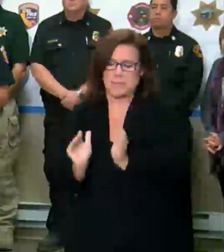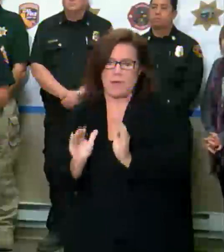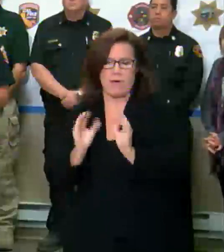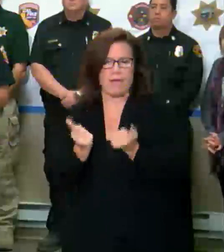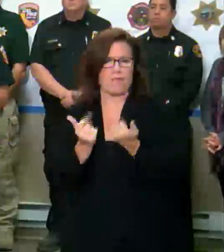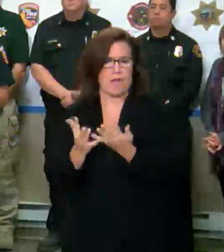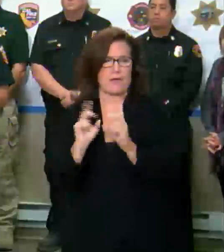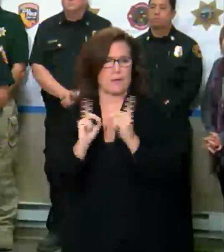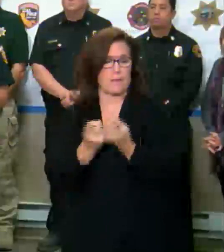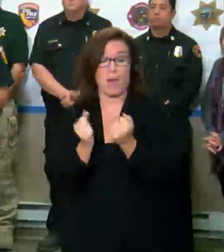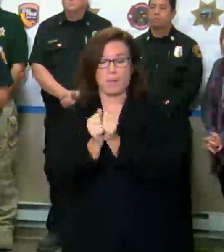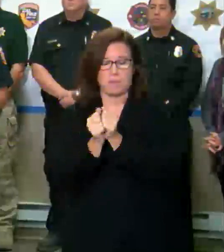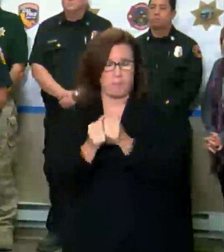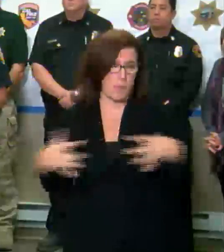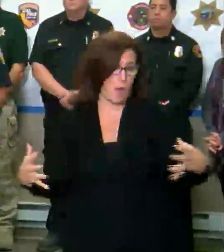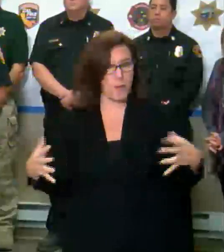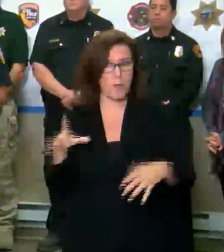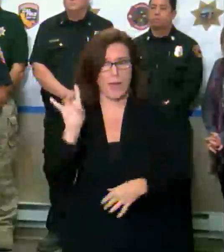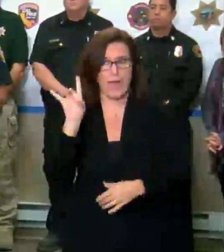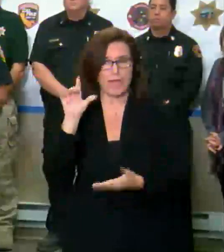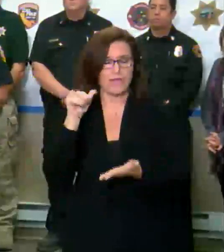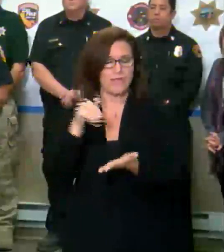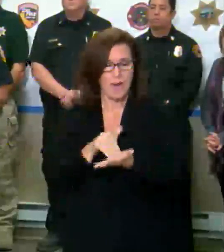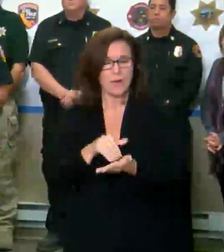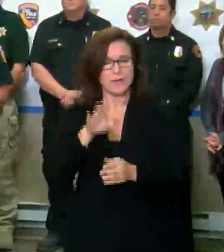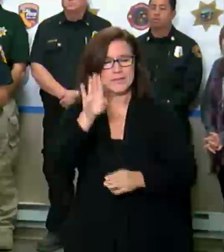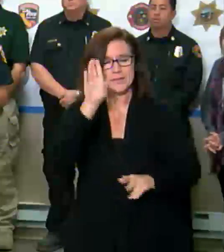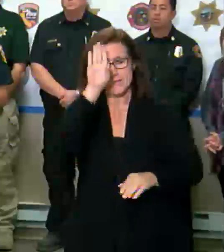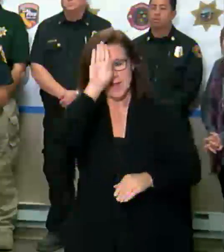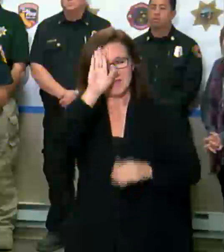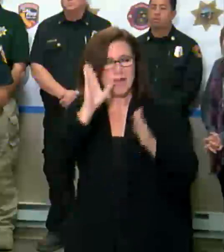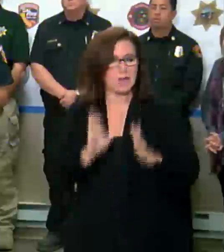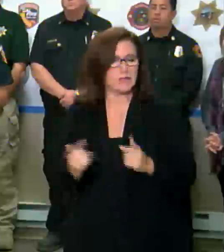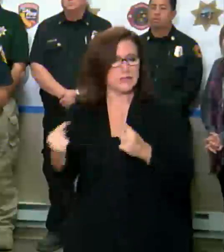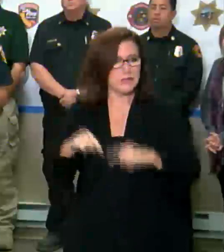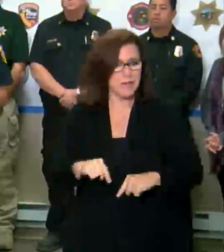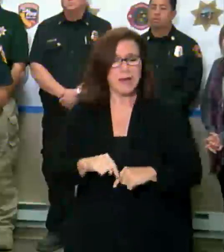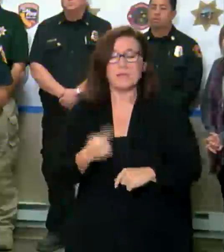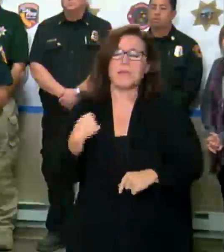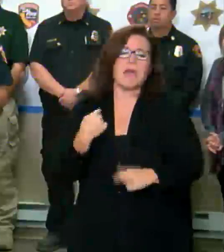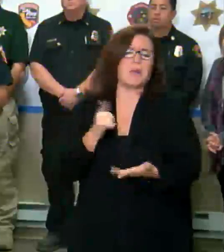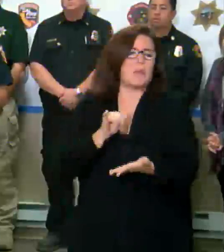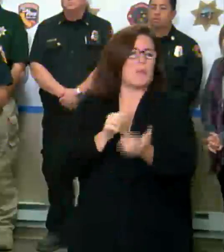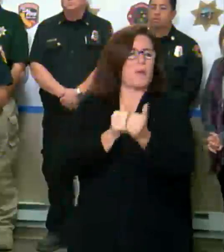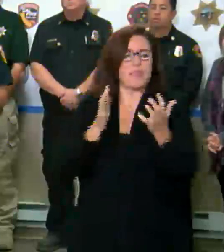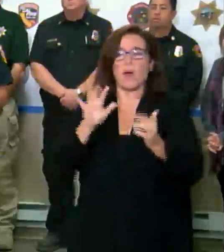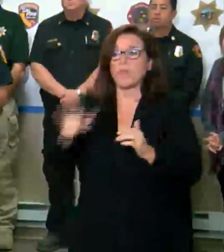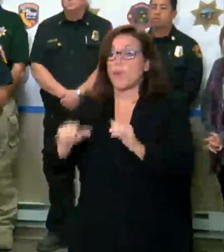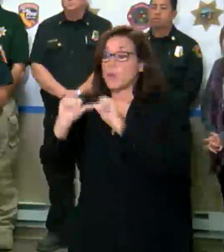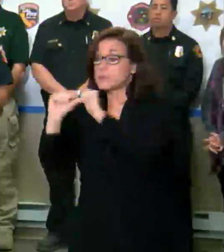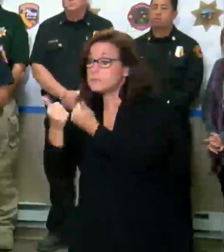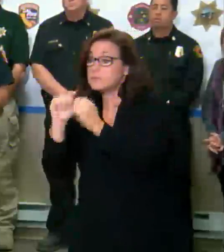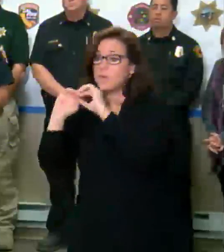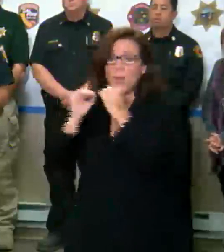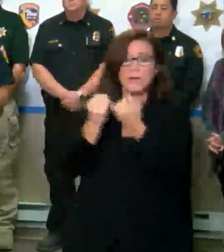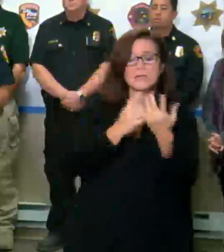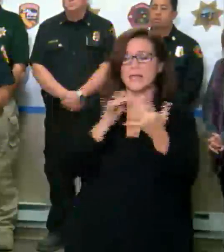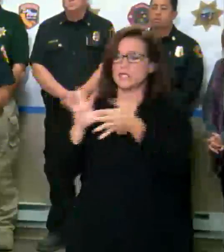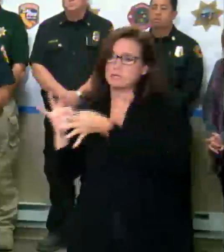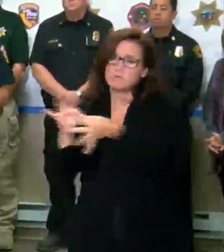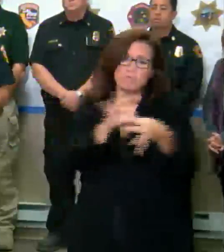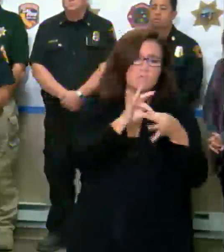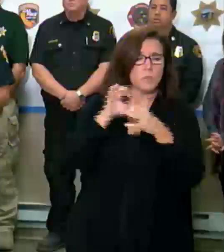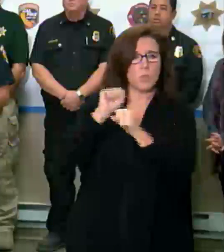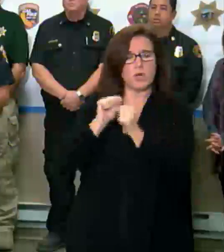men behind me referred to. And it's through our local government agencies, through the statewide master mutual aid system, through